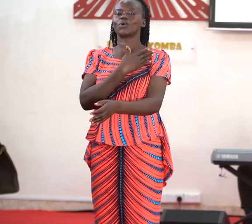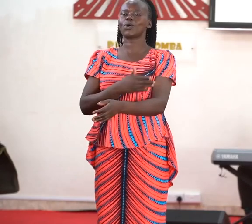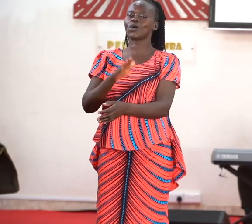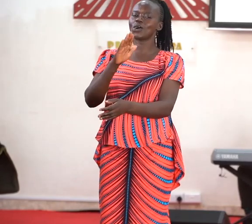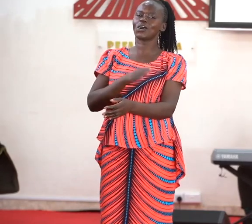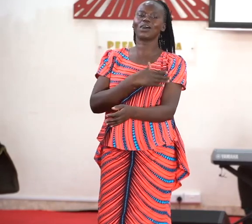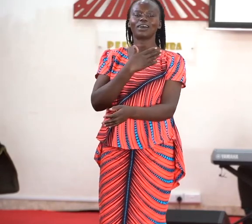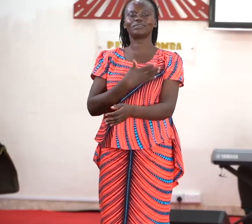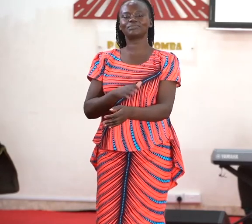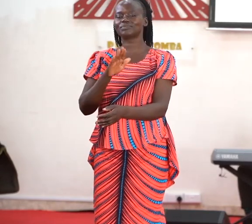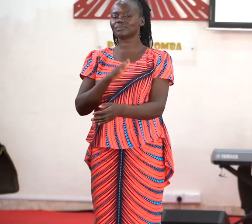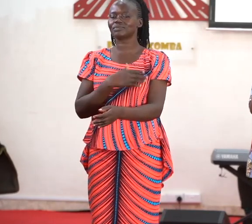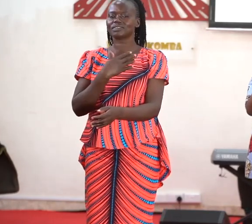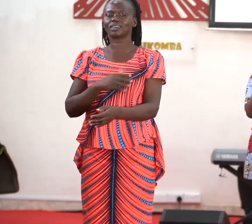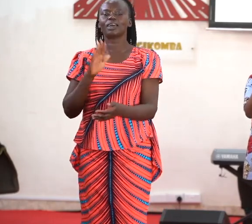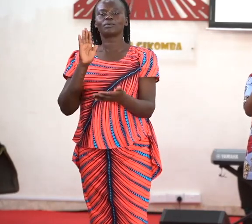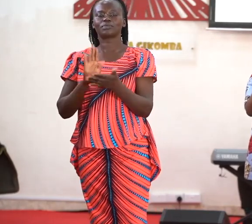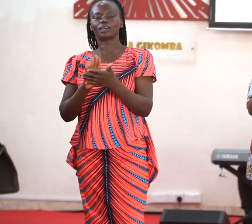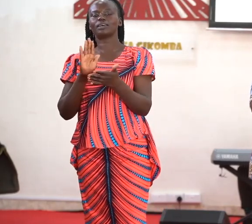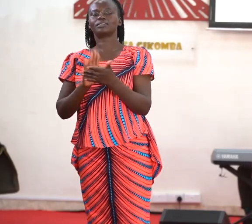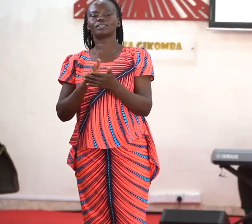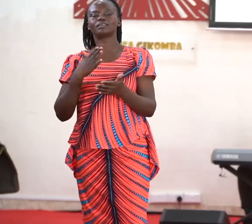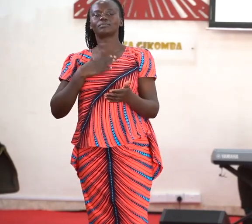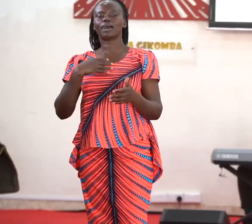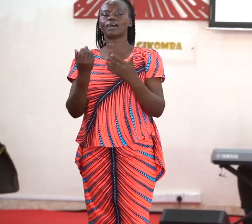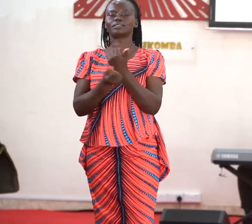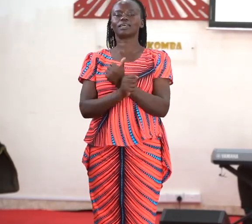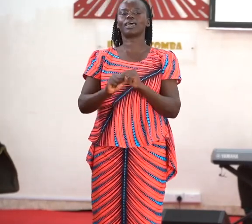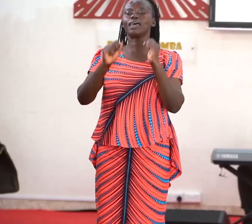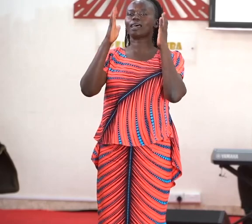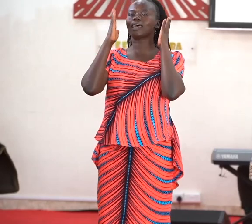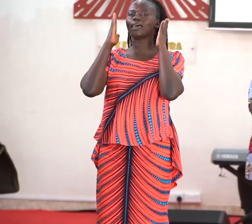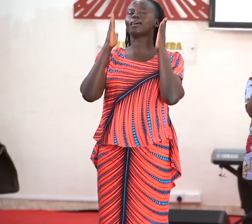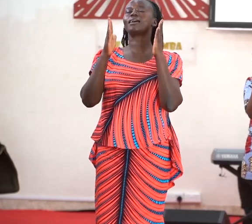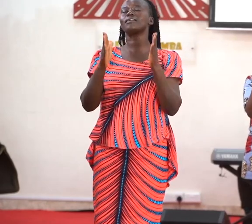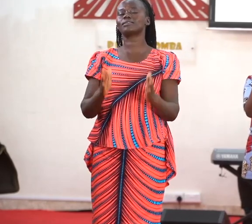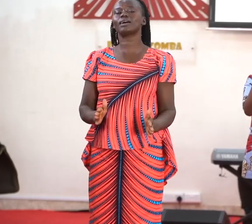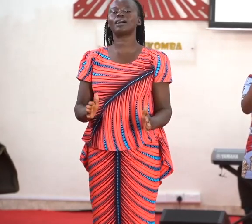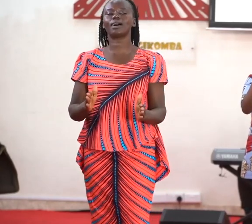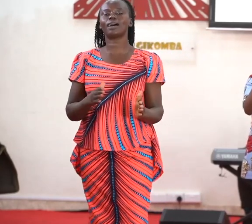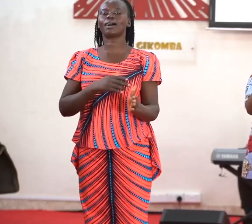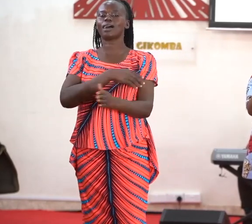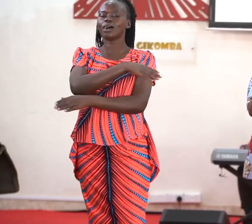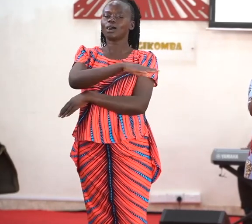Yangu, Yesu Ndiye, Yesu Ndiye,